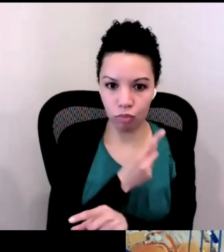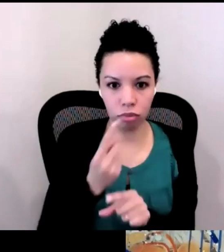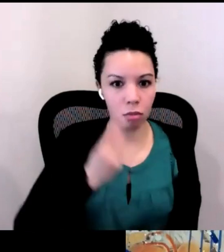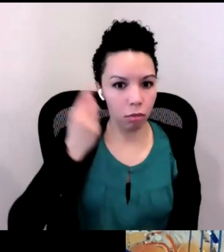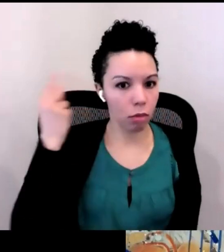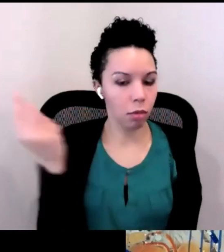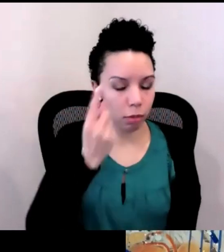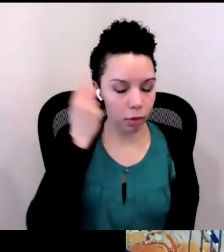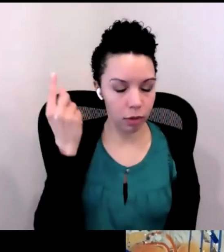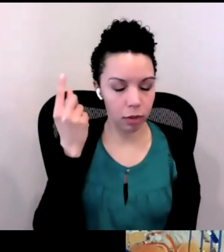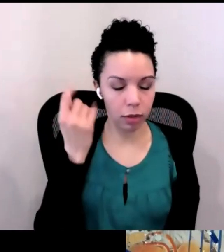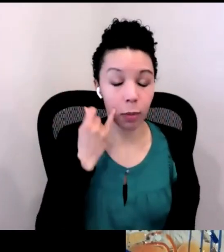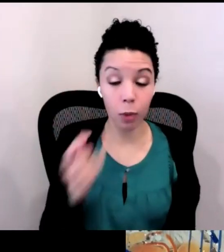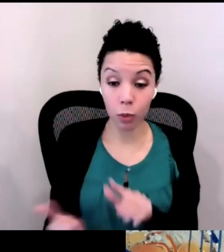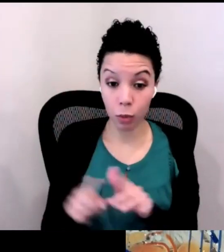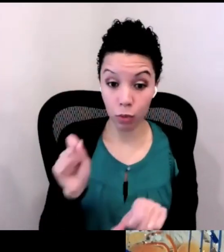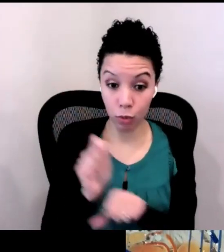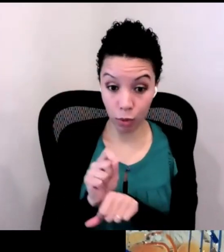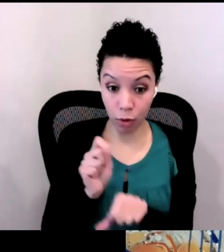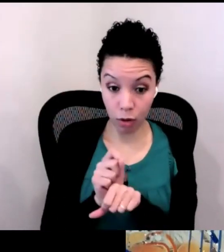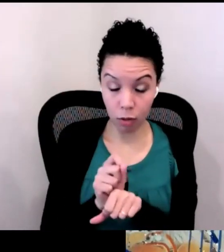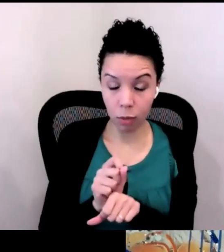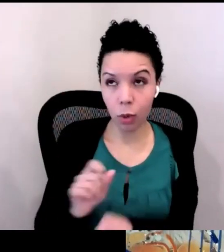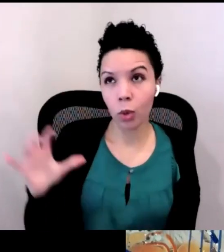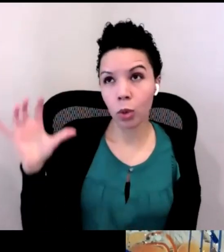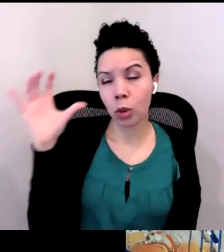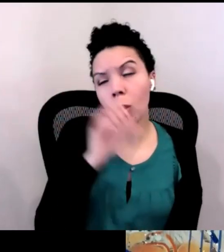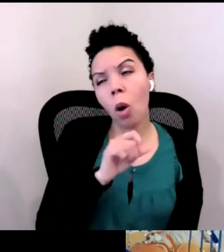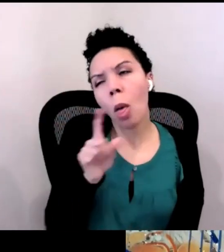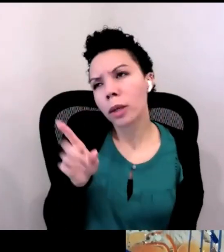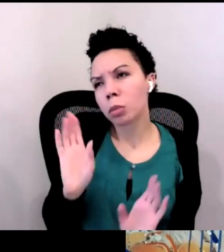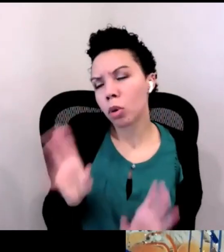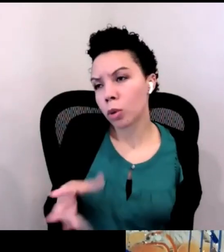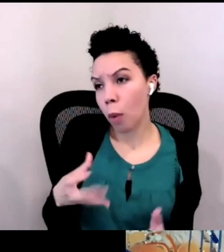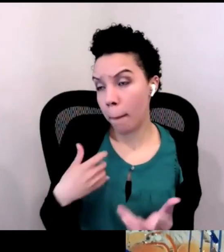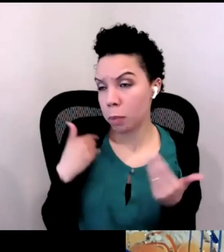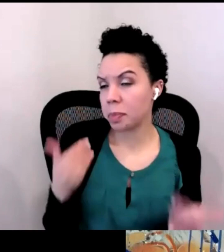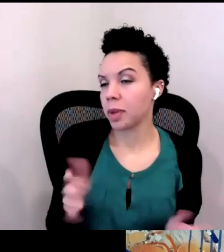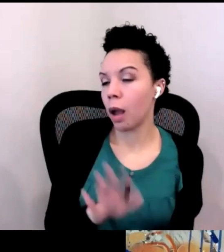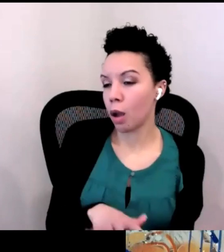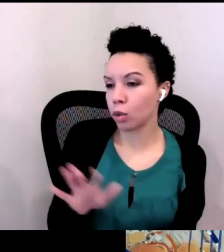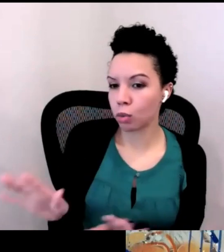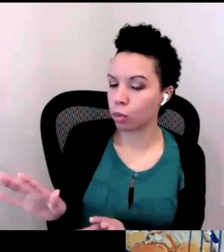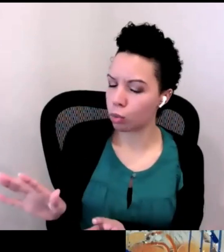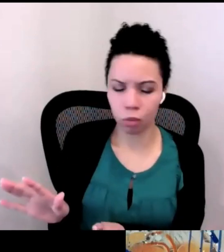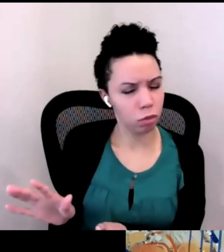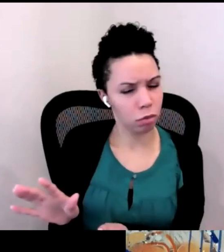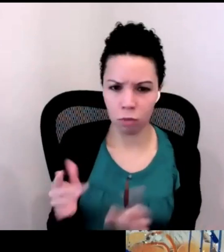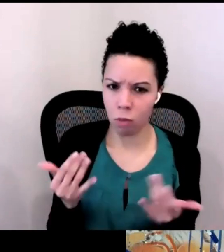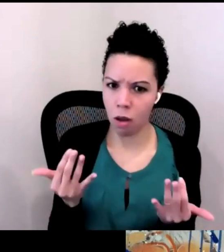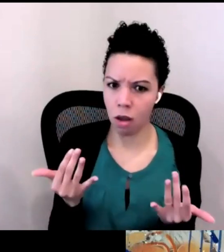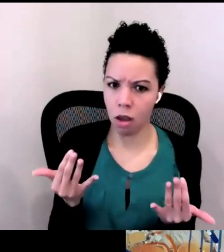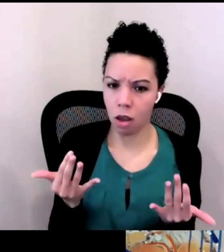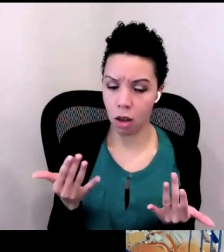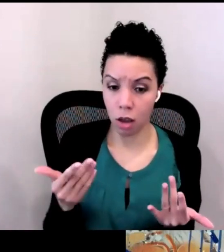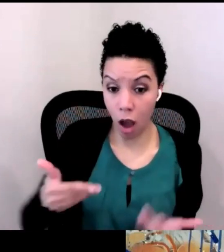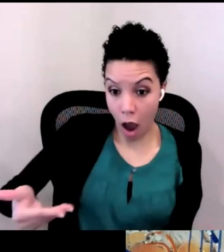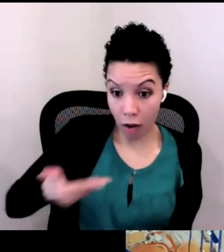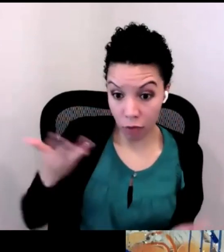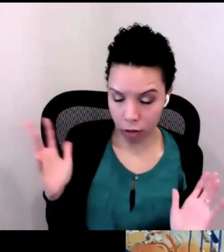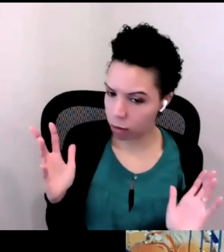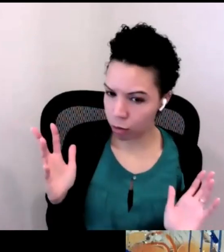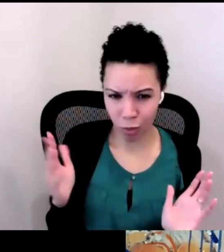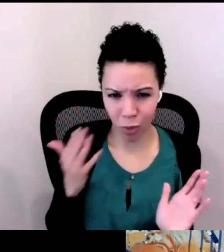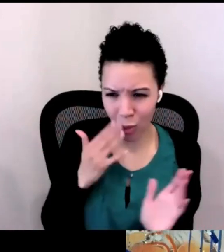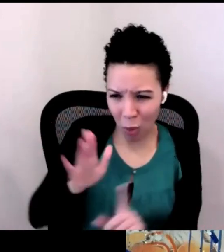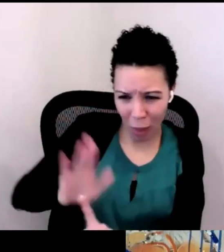cannot assume the person wants you to be casual just yet. You haven't been hired. You don't know the way that they